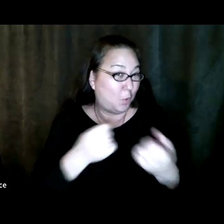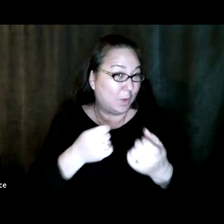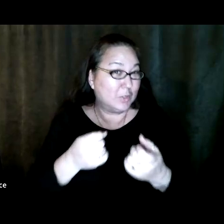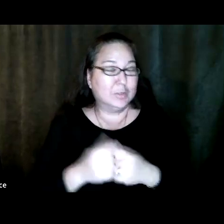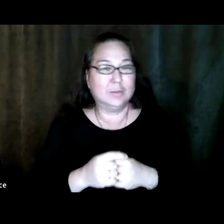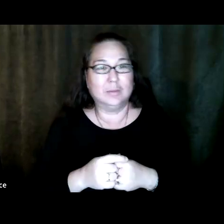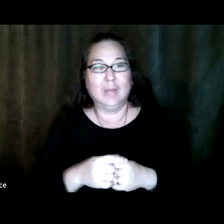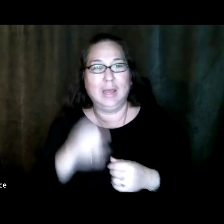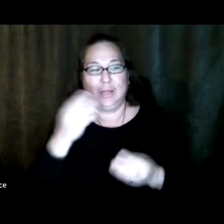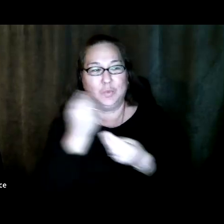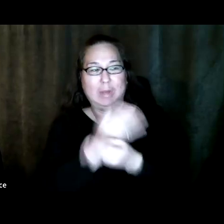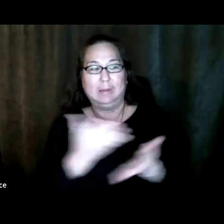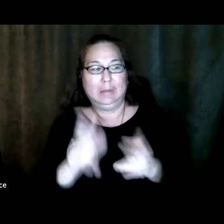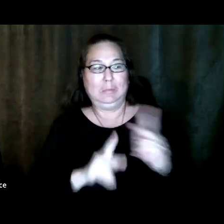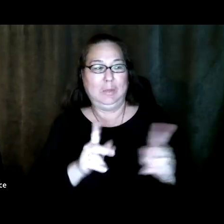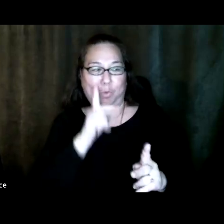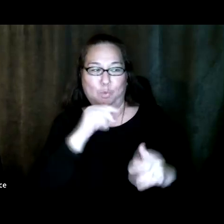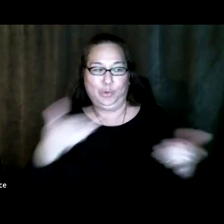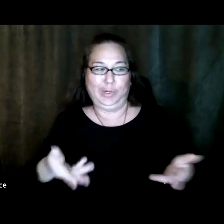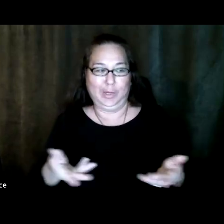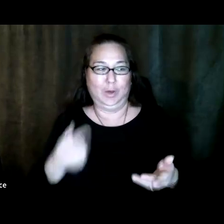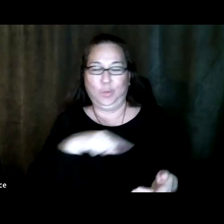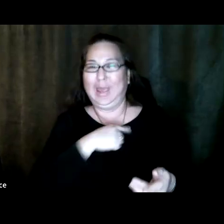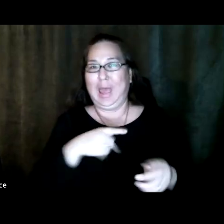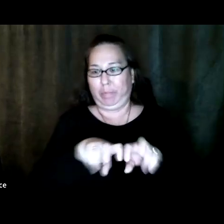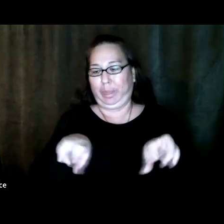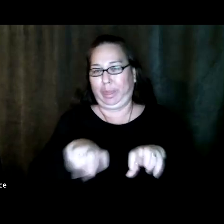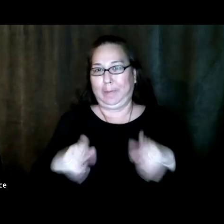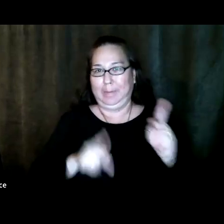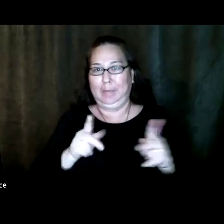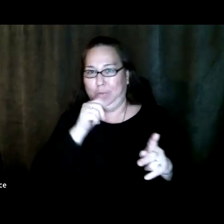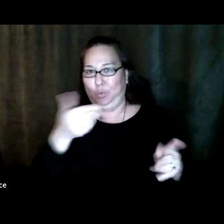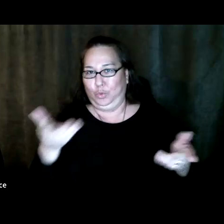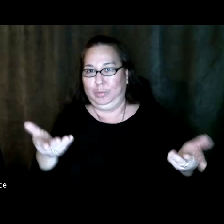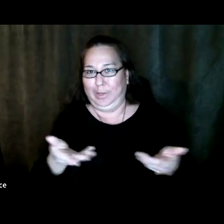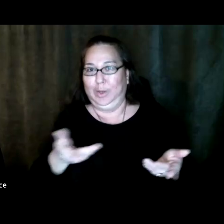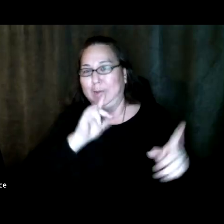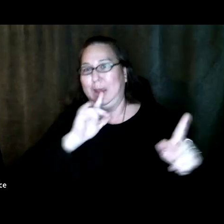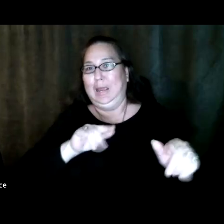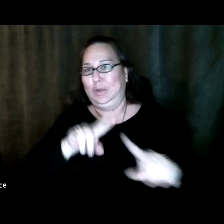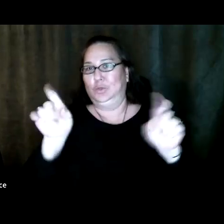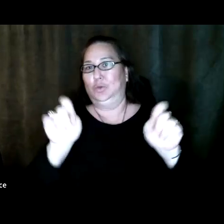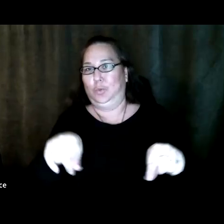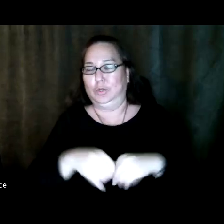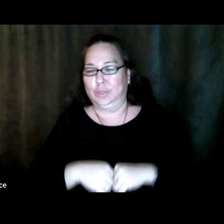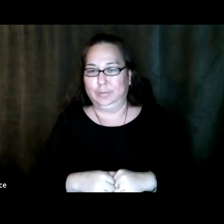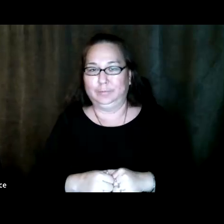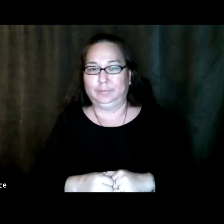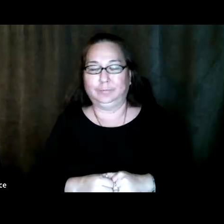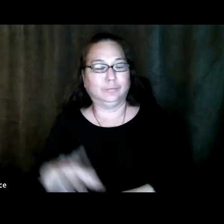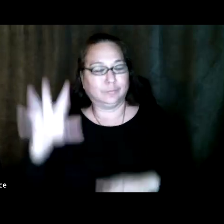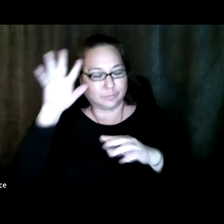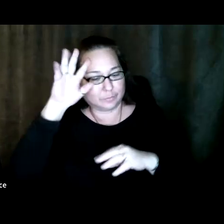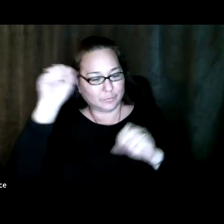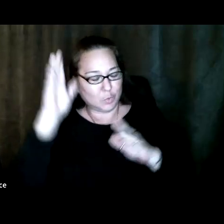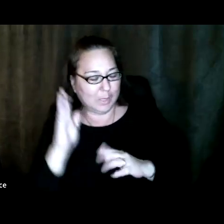So I just wanted to call that out for folks when we get into the discussion. Thank you. That's great. And just want to thank staff, right, and the